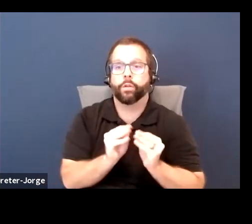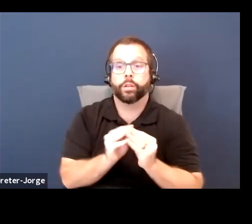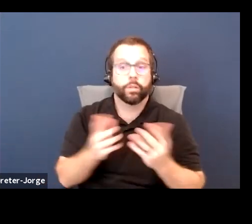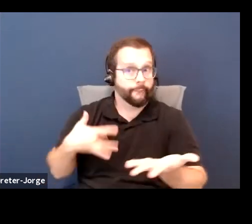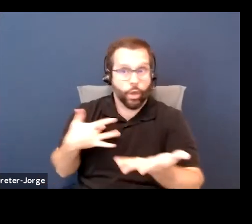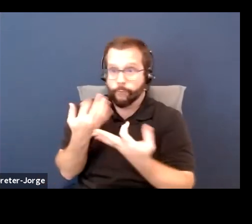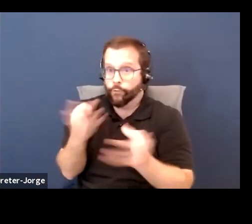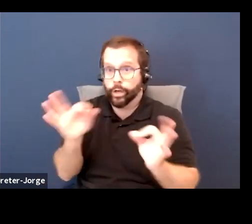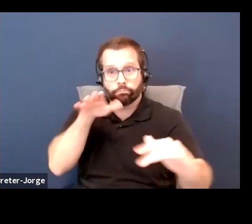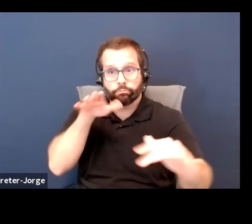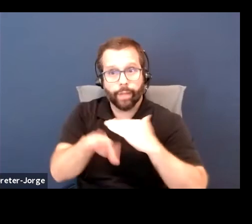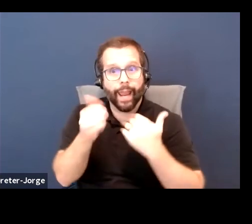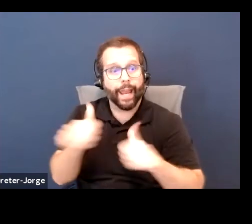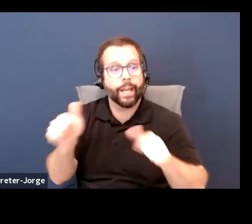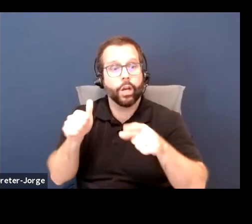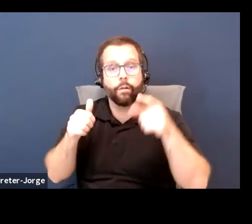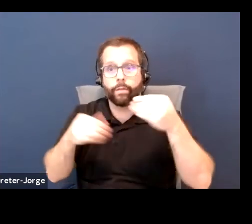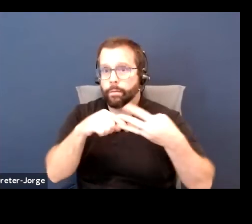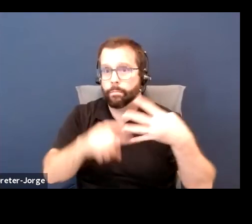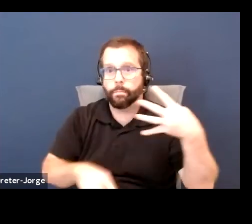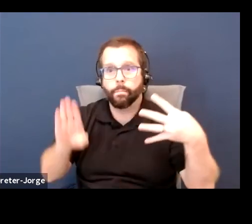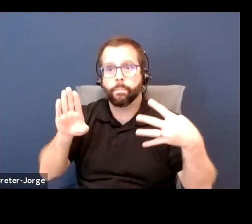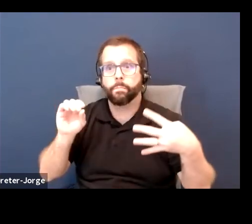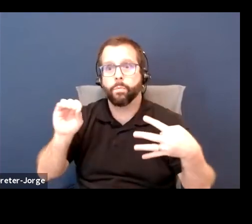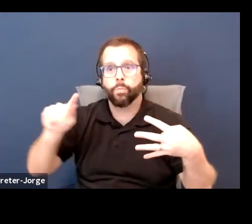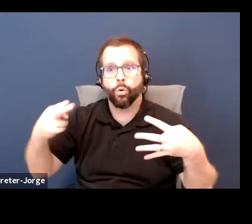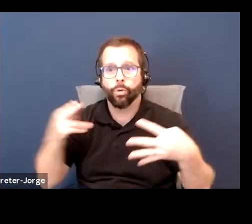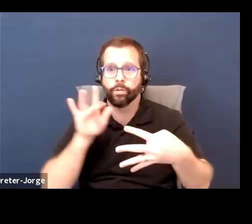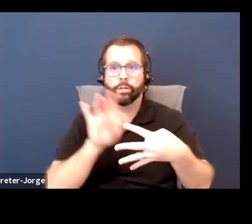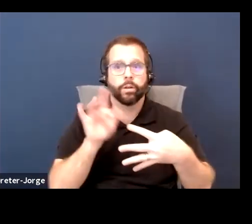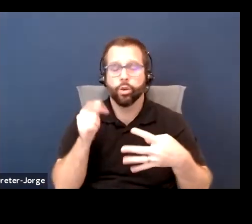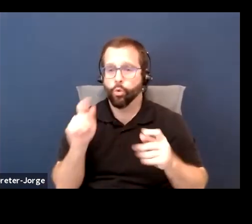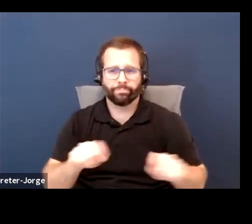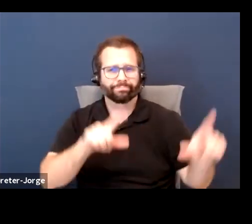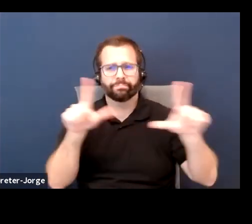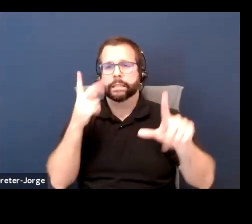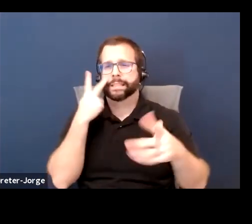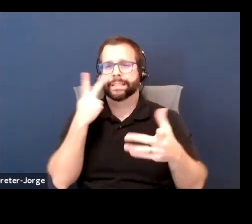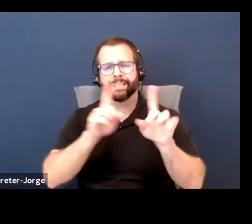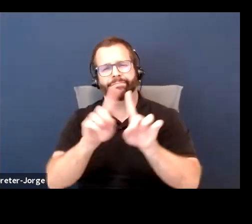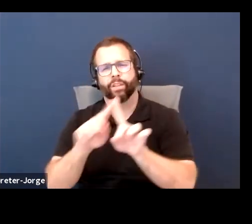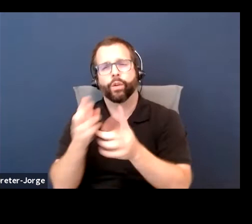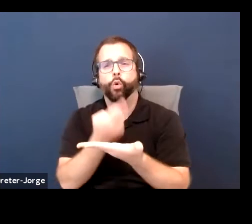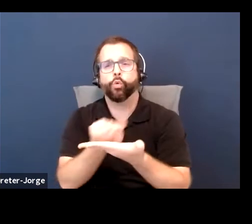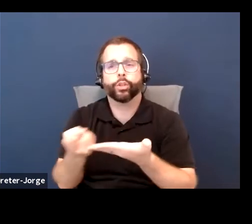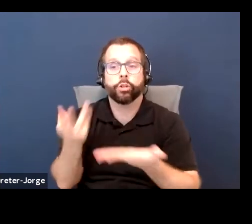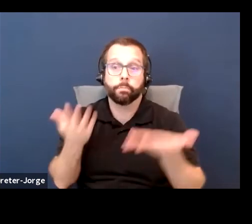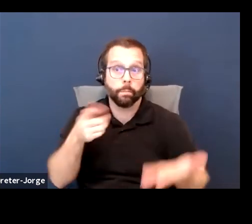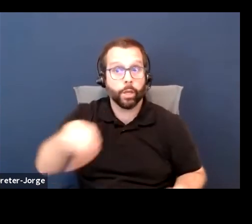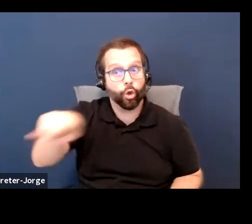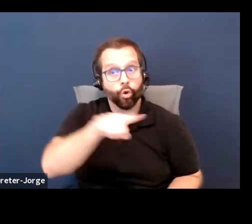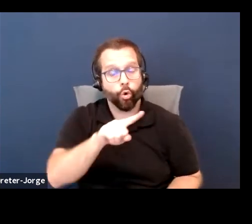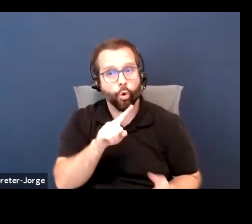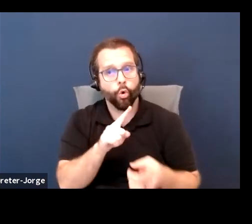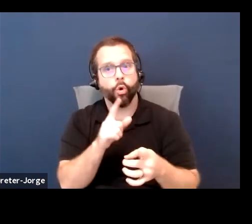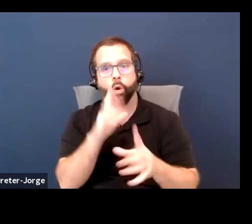our vendor booths and you'll find that they have extra resources that you may be interested in. We